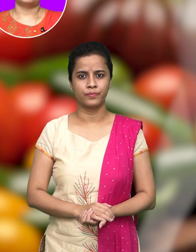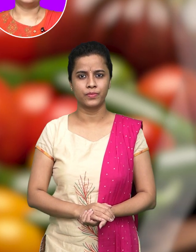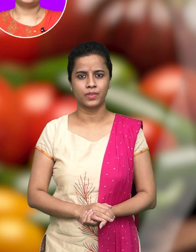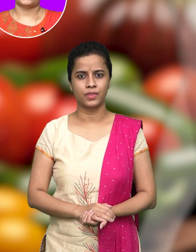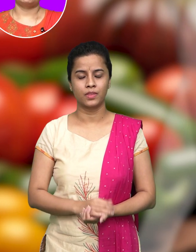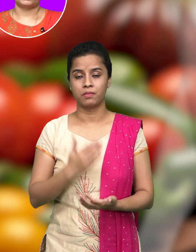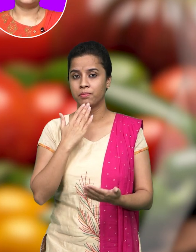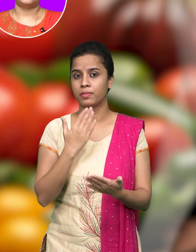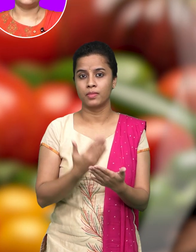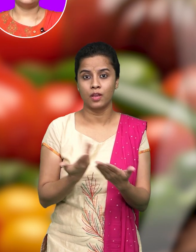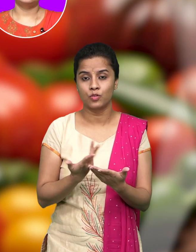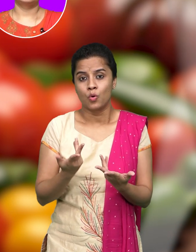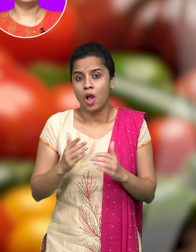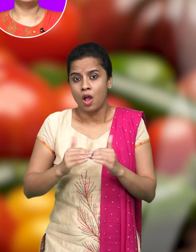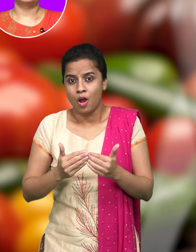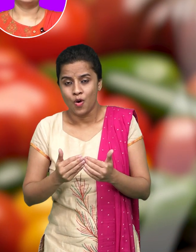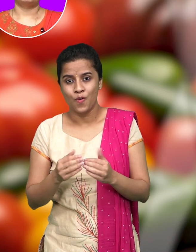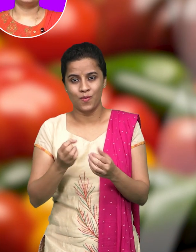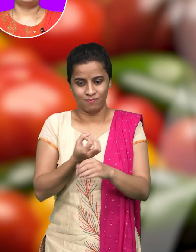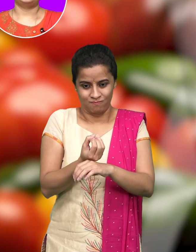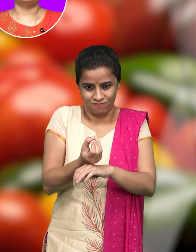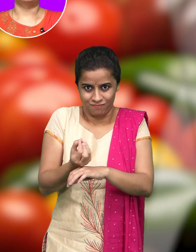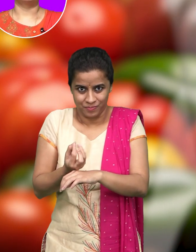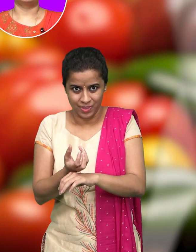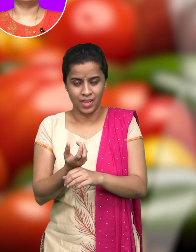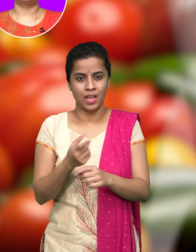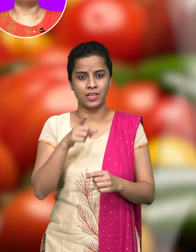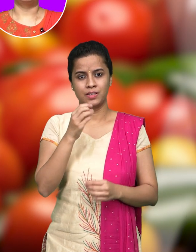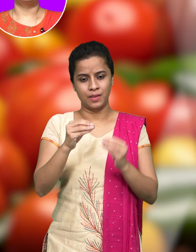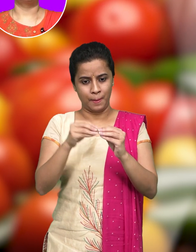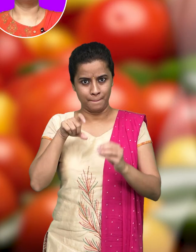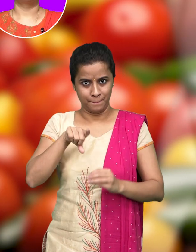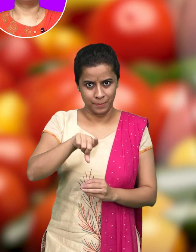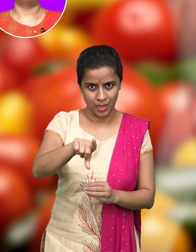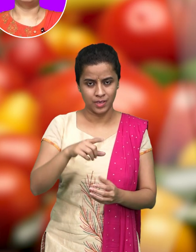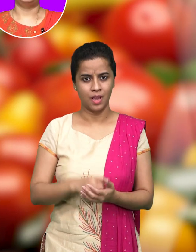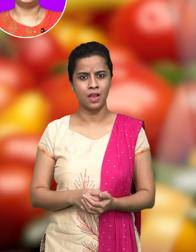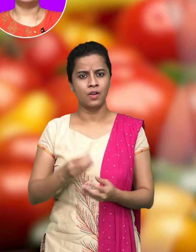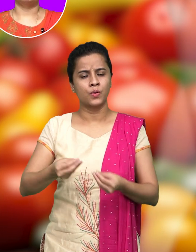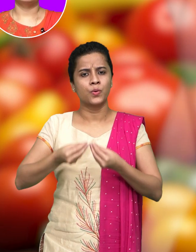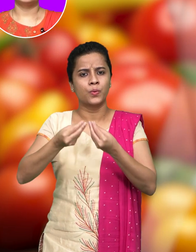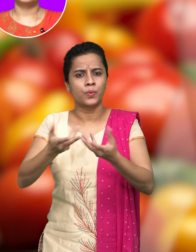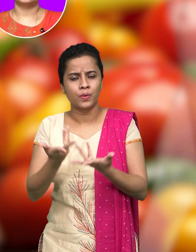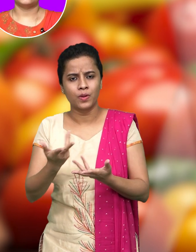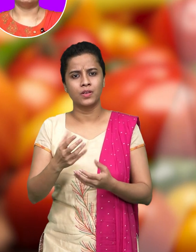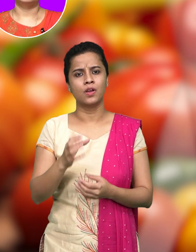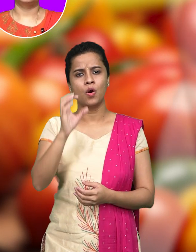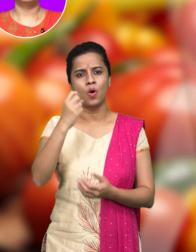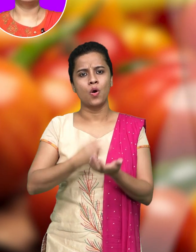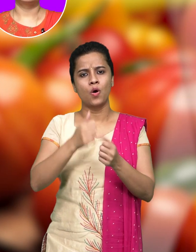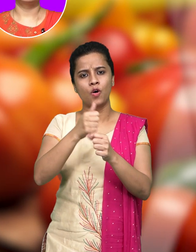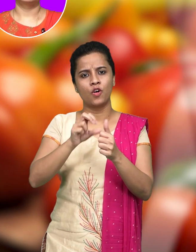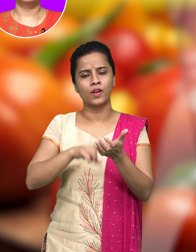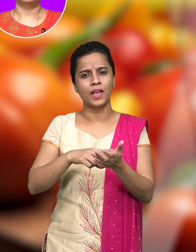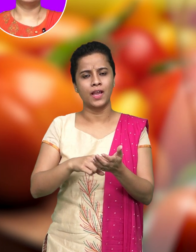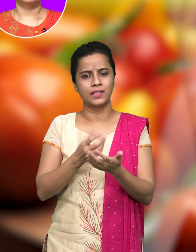Thanks to fungi and bacteria, which feed on organic matter by decomposing the same.